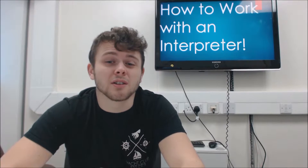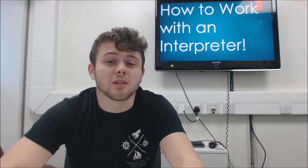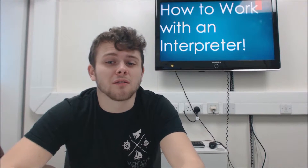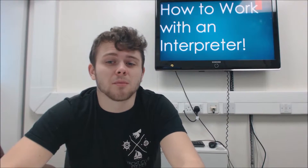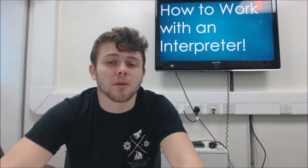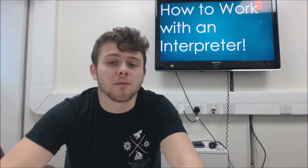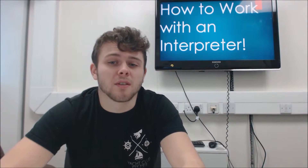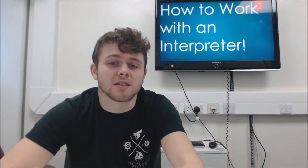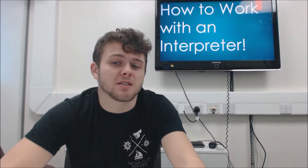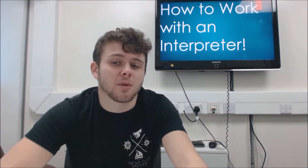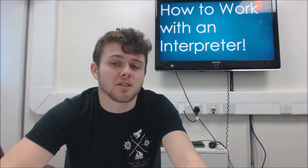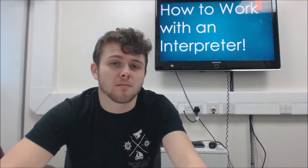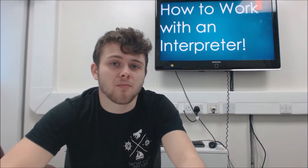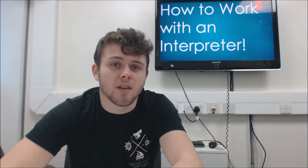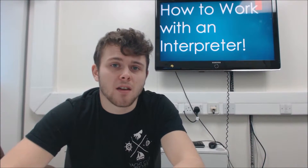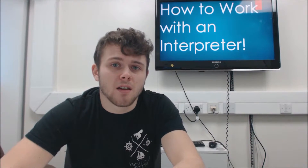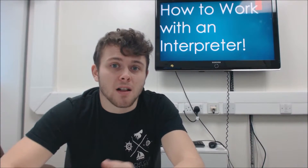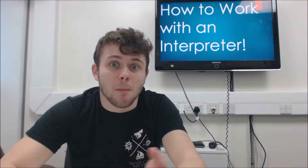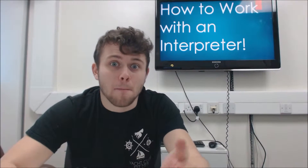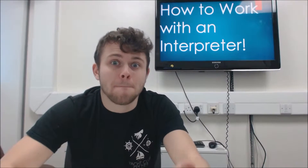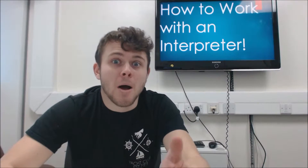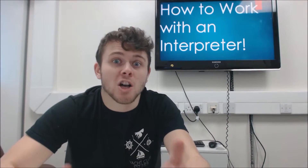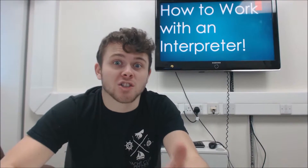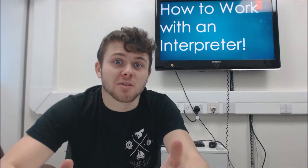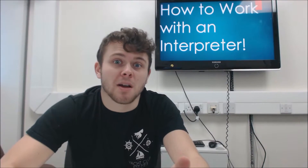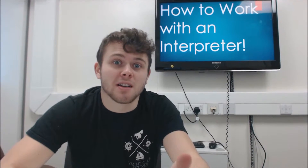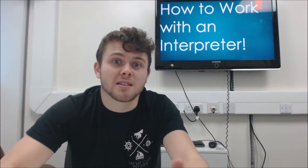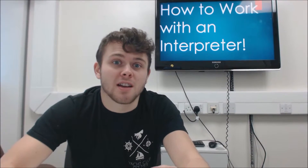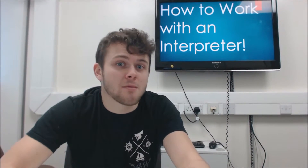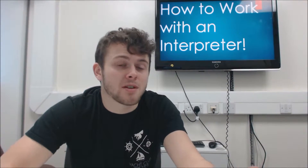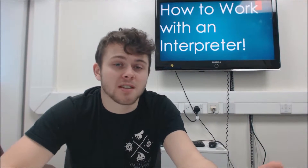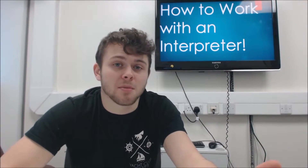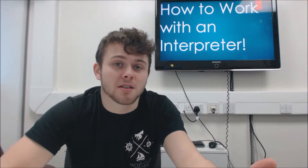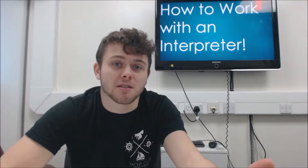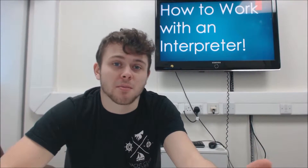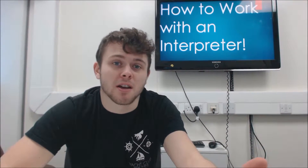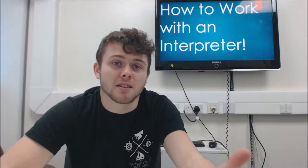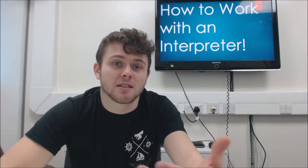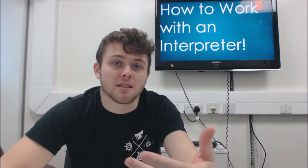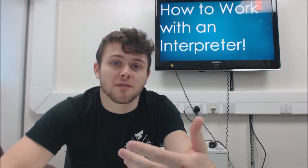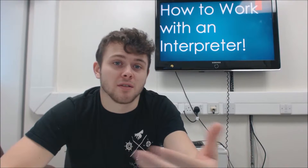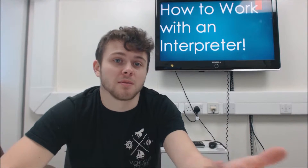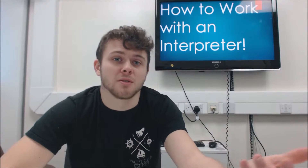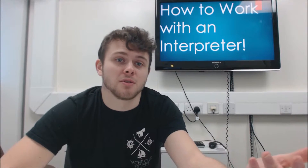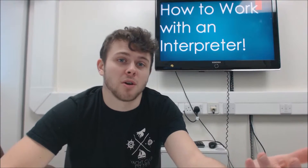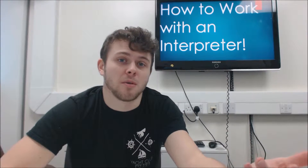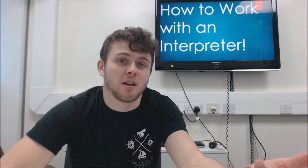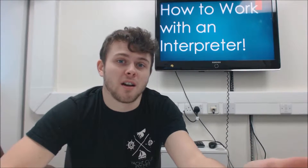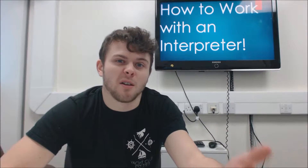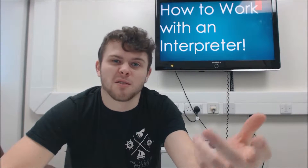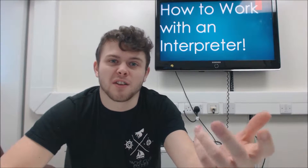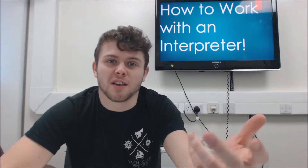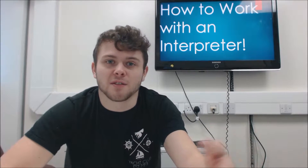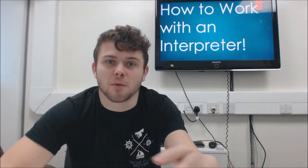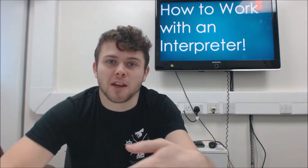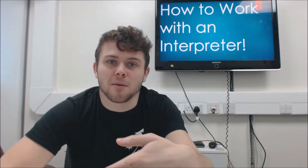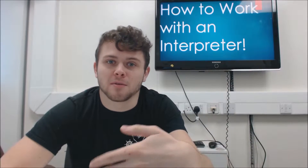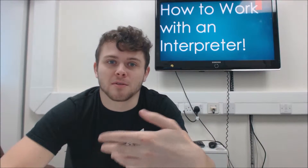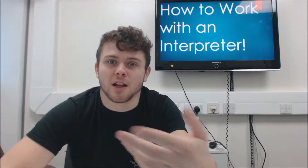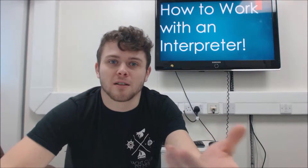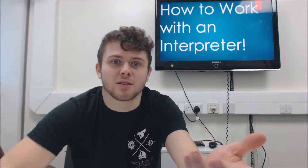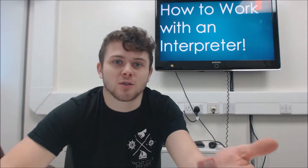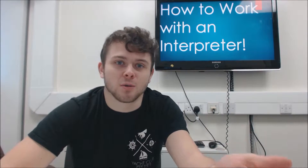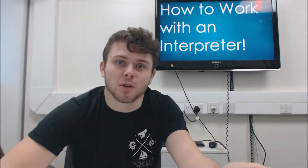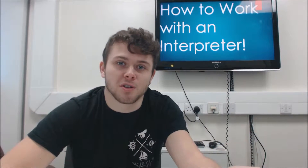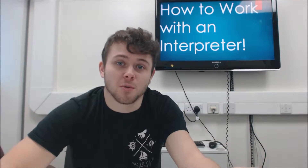really uncomfortable in this situation. Like personal space. Everybody needs personal space for them to do a job. How would you feel if somebody came